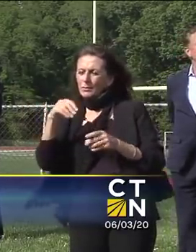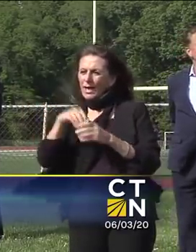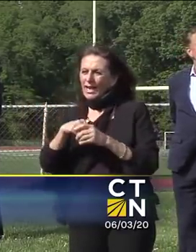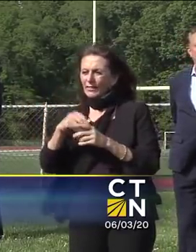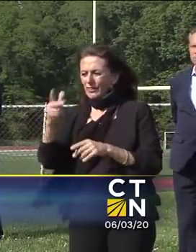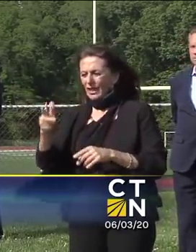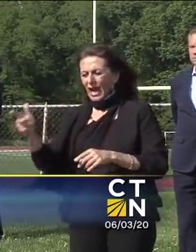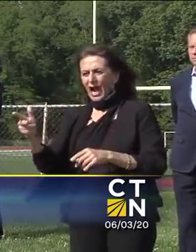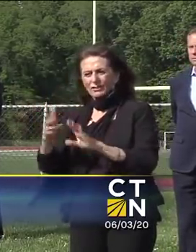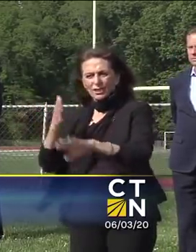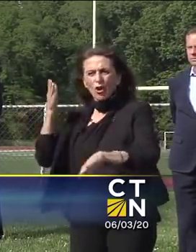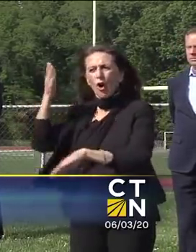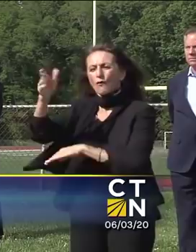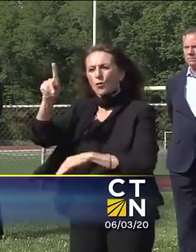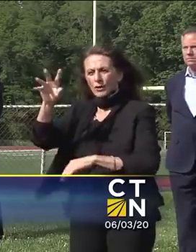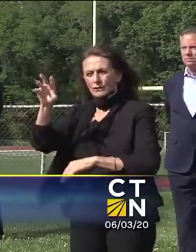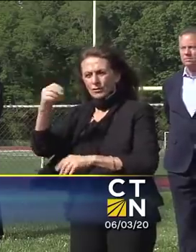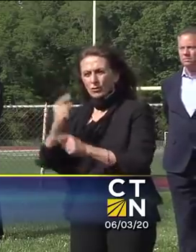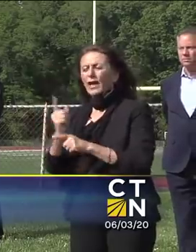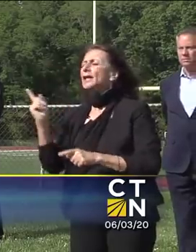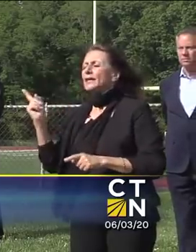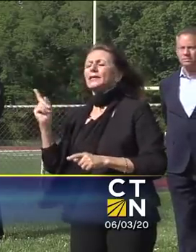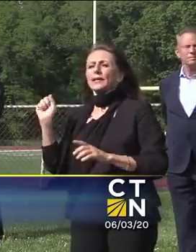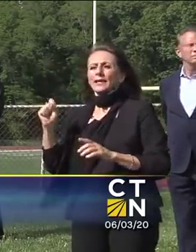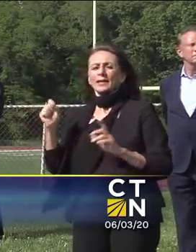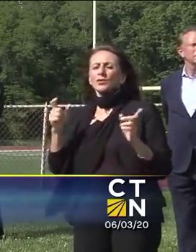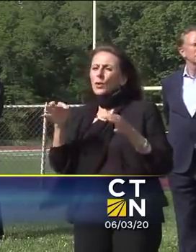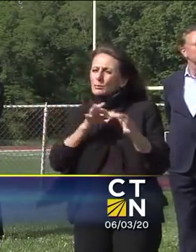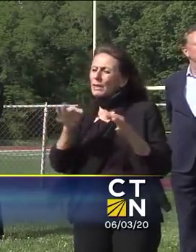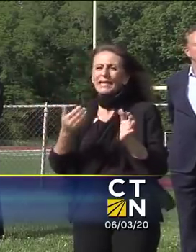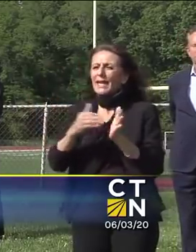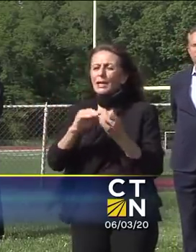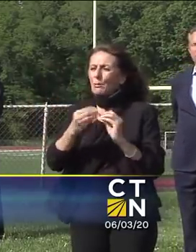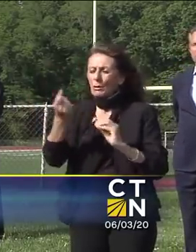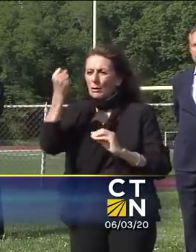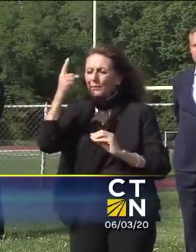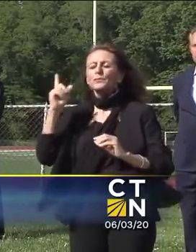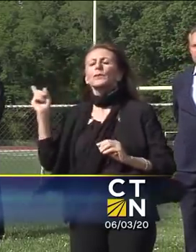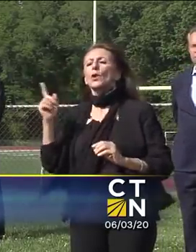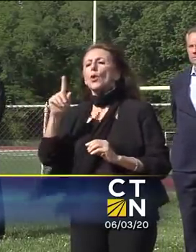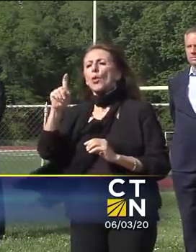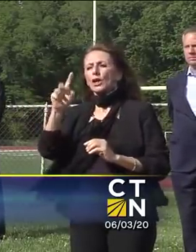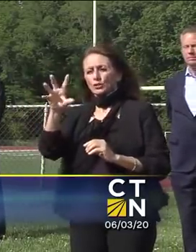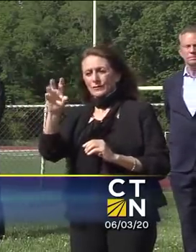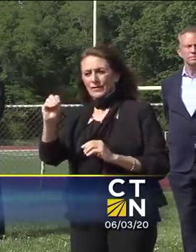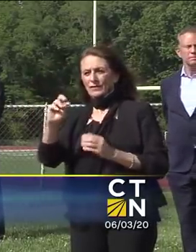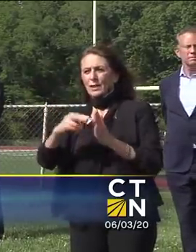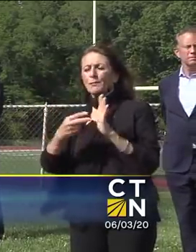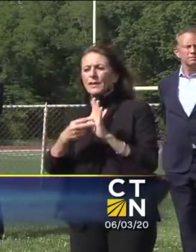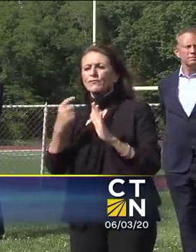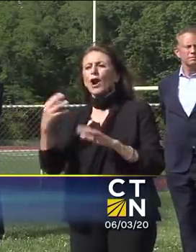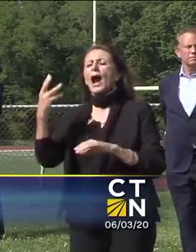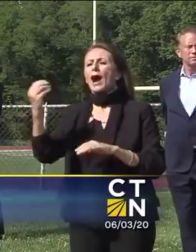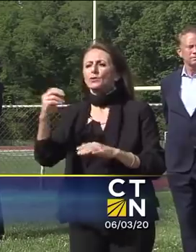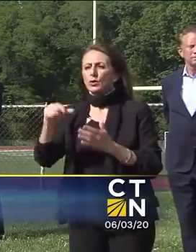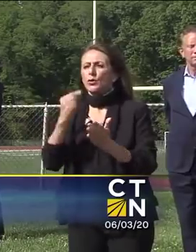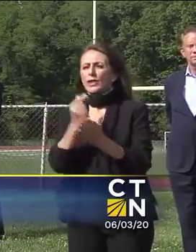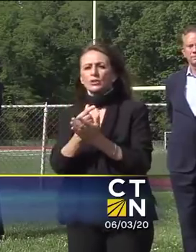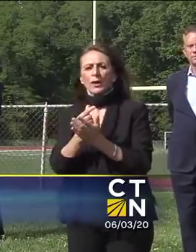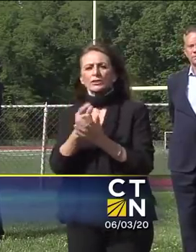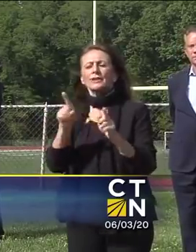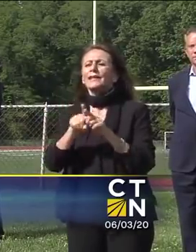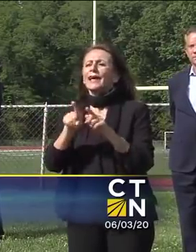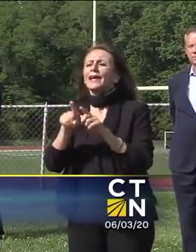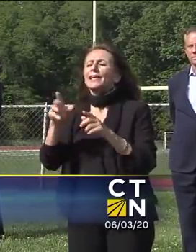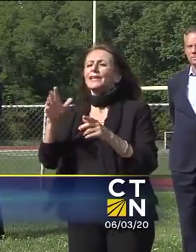cars. That's way beyond 150, correct? Correct. The 100. Take me through those numbers. Sure. The 150 is for outdoor in-person graduations, much like the